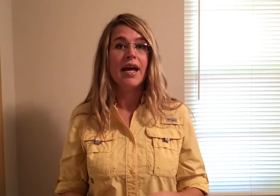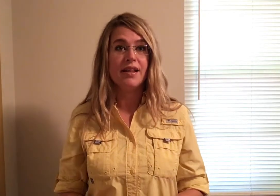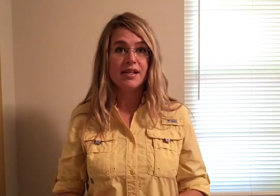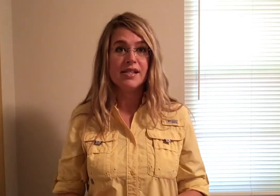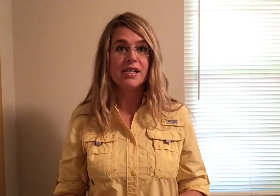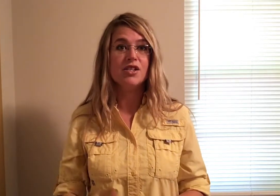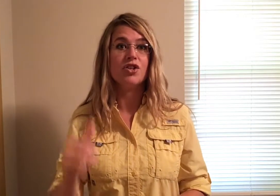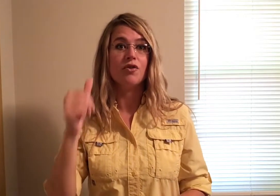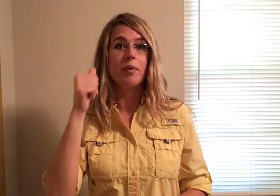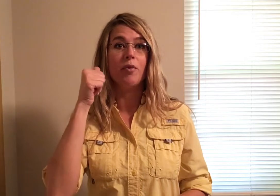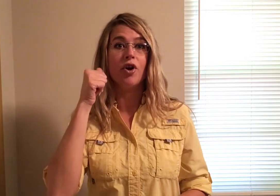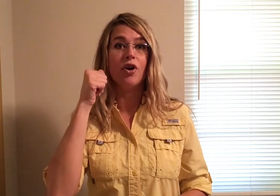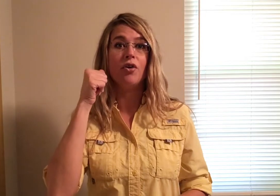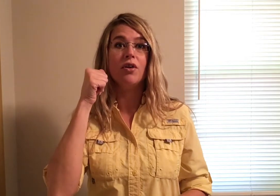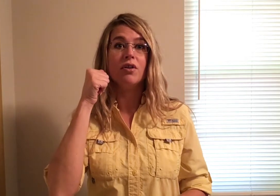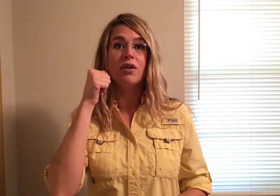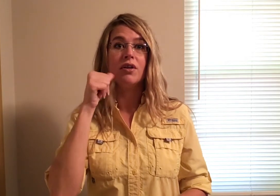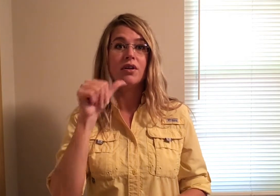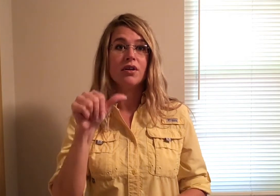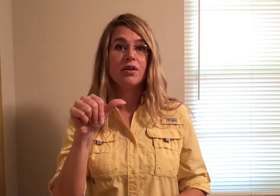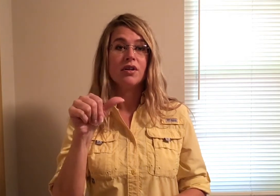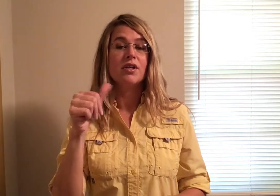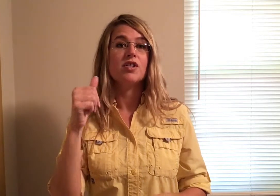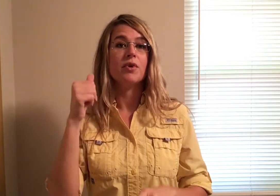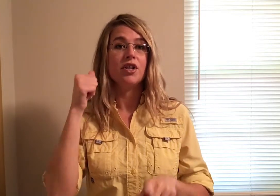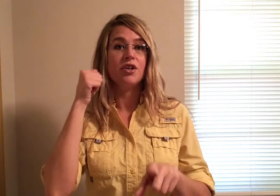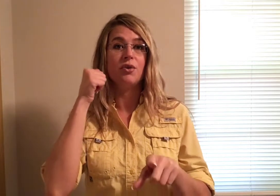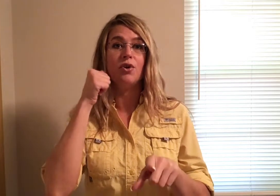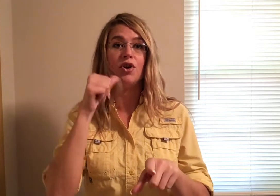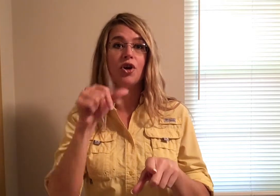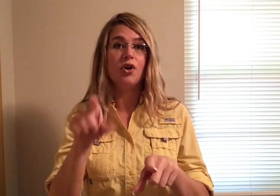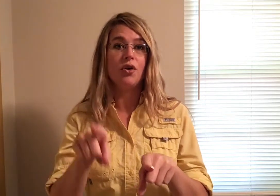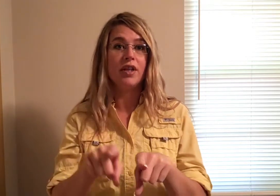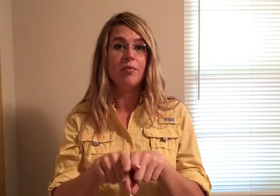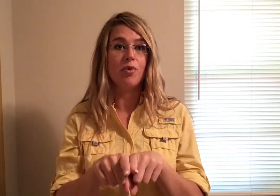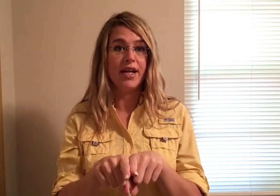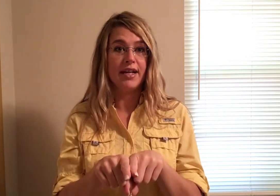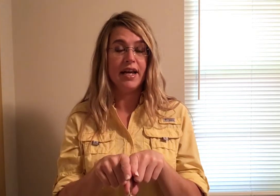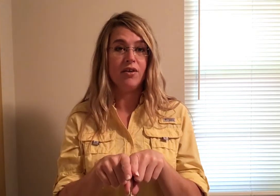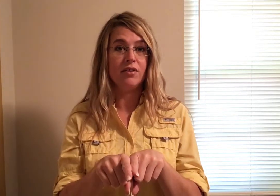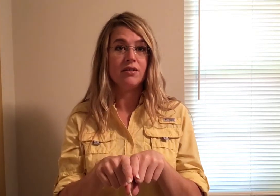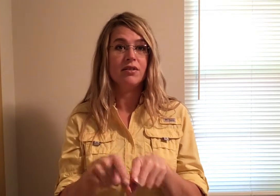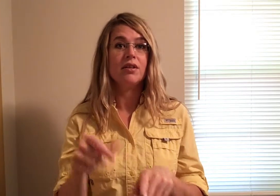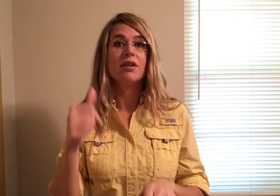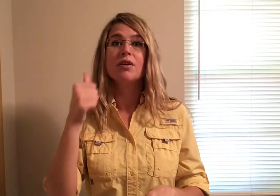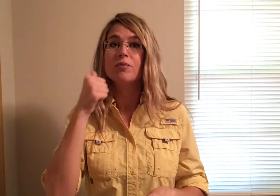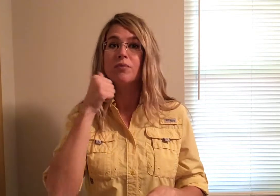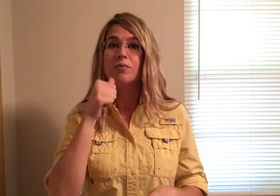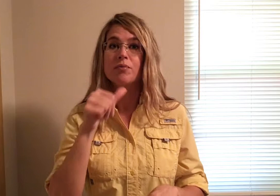And then sister, remember girl? So we're going to do girl and then bring it down.